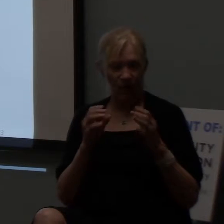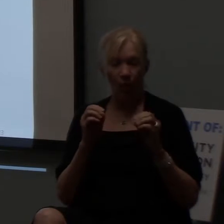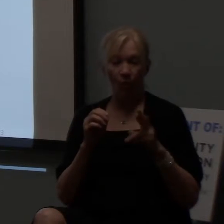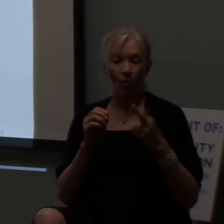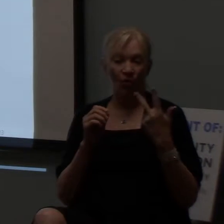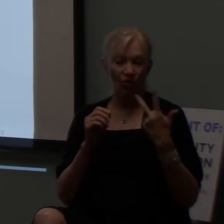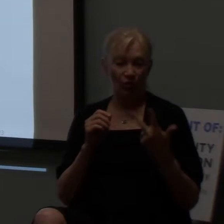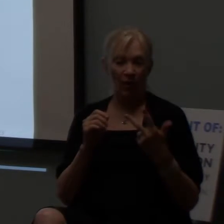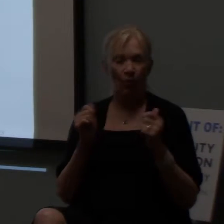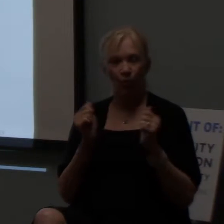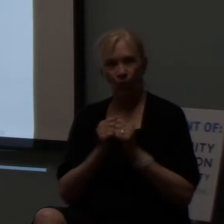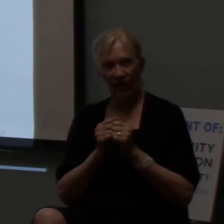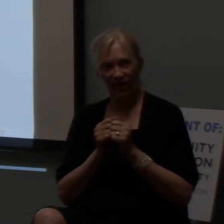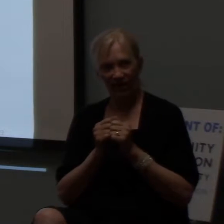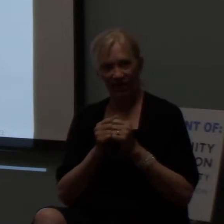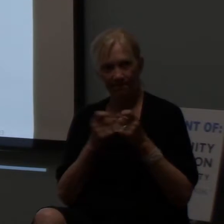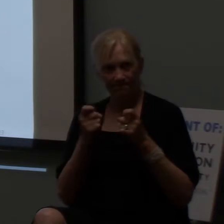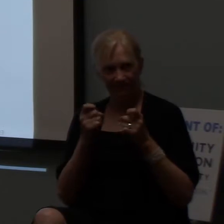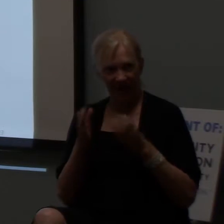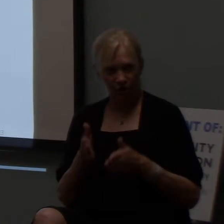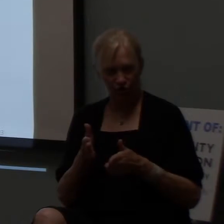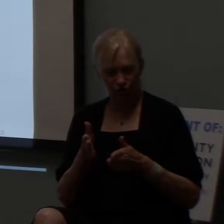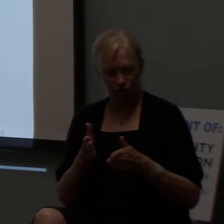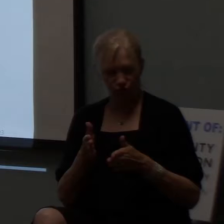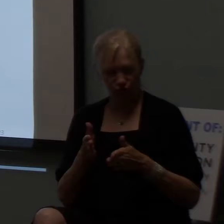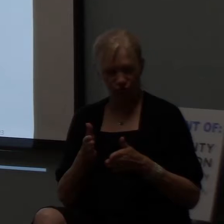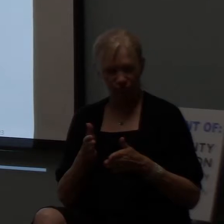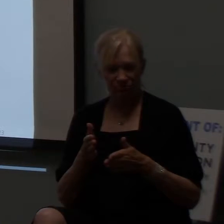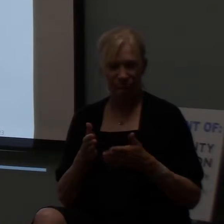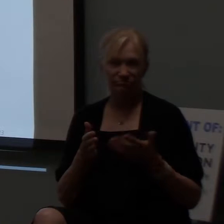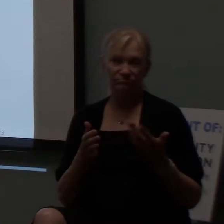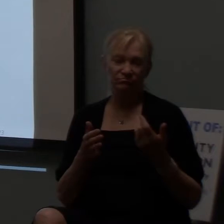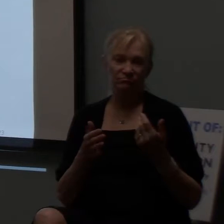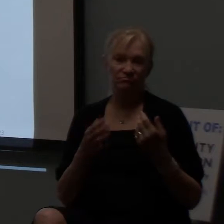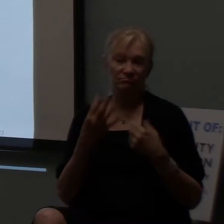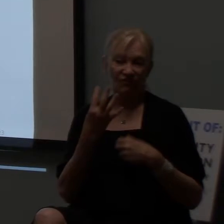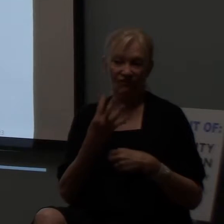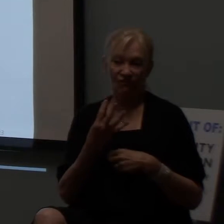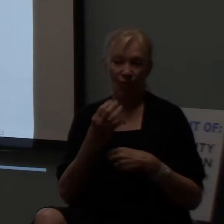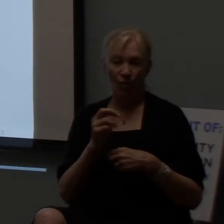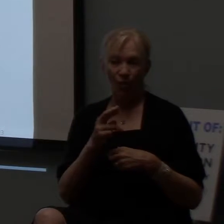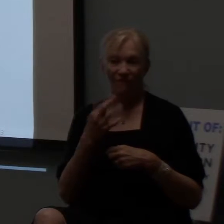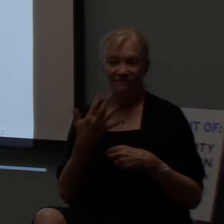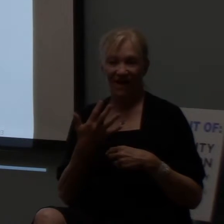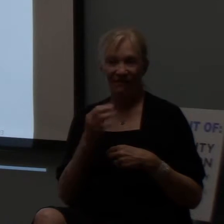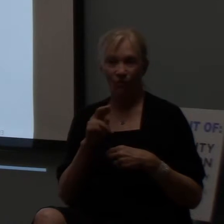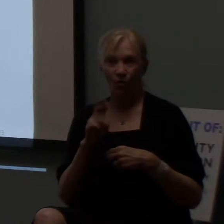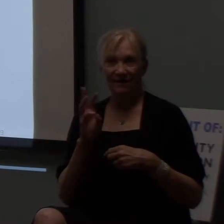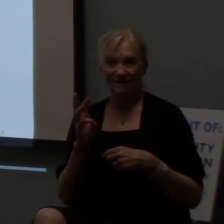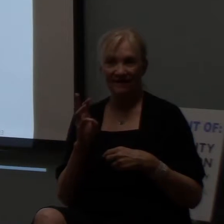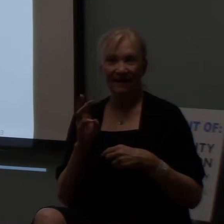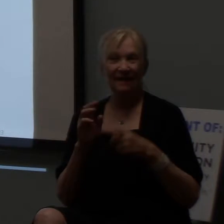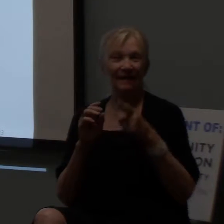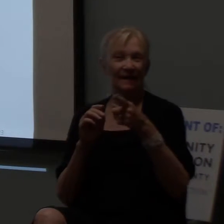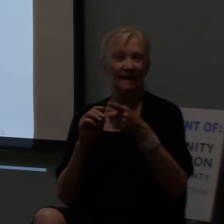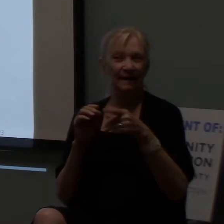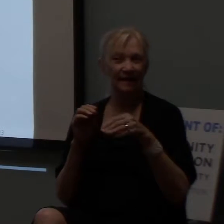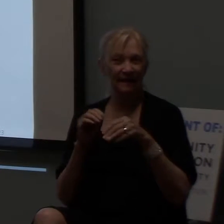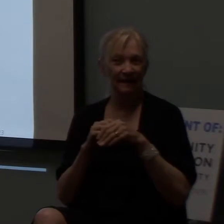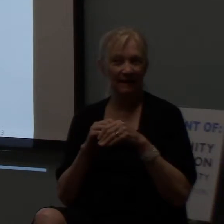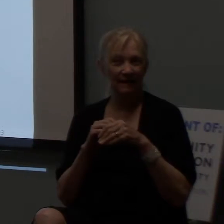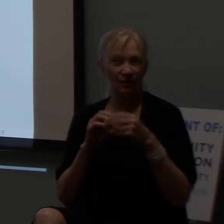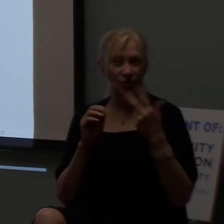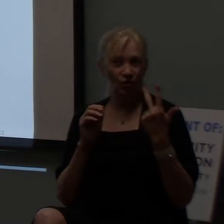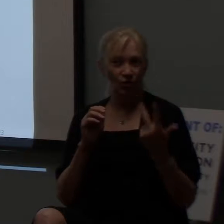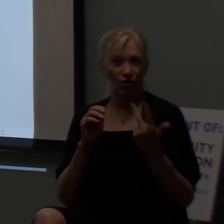commissioners with the county manager. So they in effect have 4 or 5 or 6 people. In the threes, are they elected